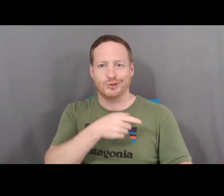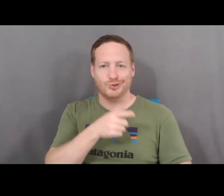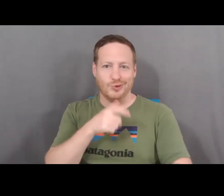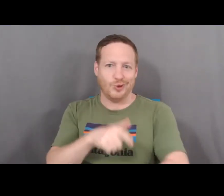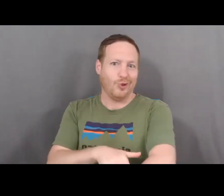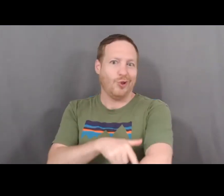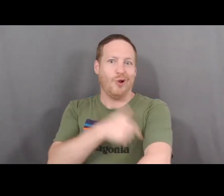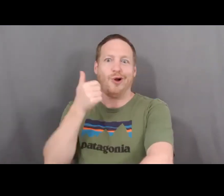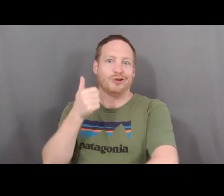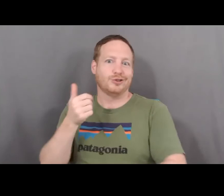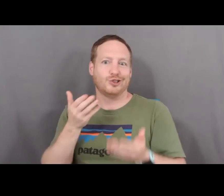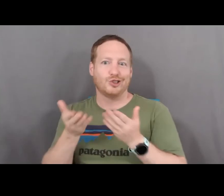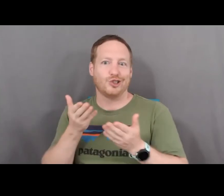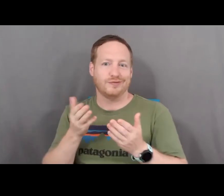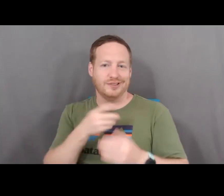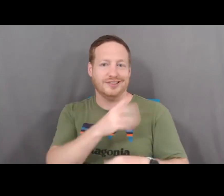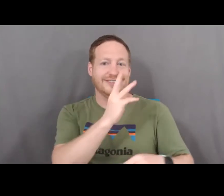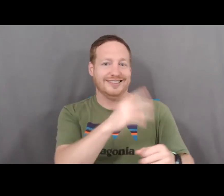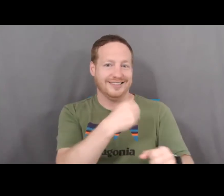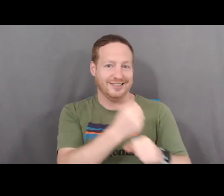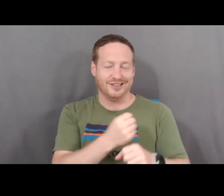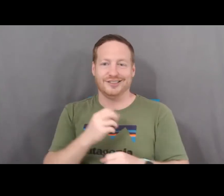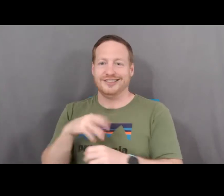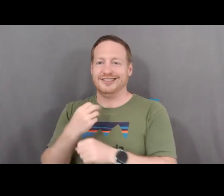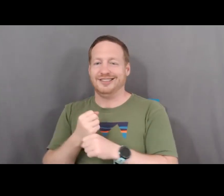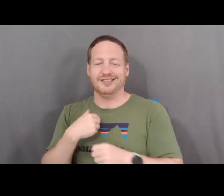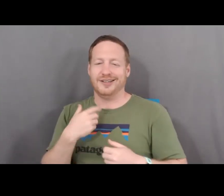And so I'm hoping that